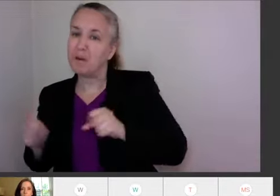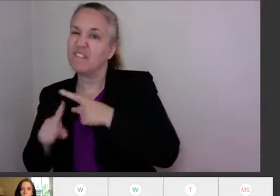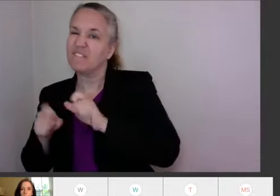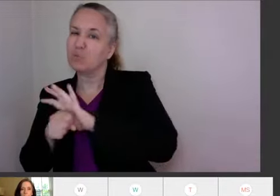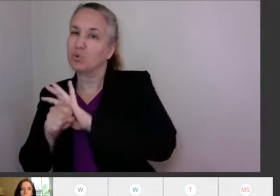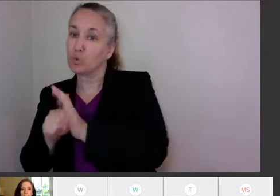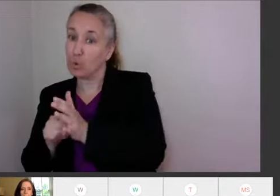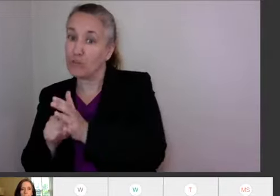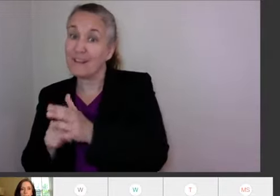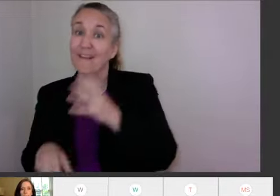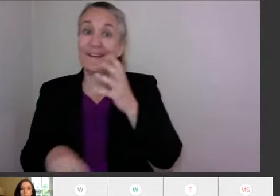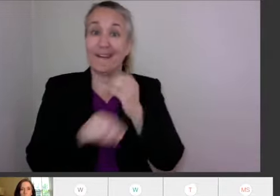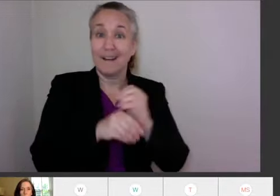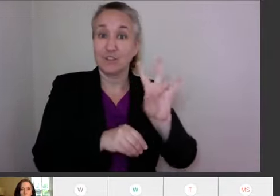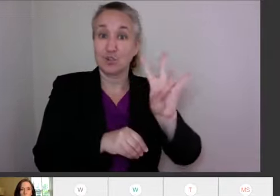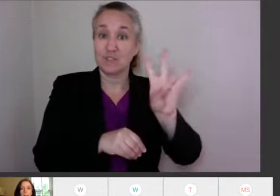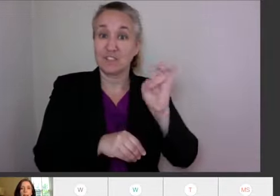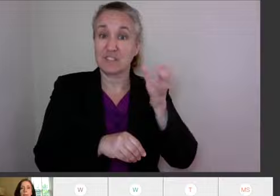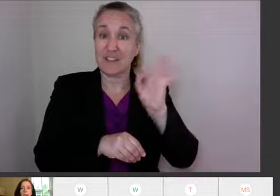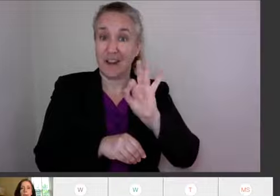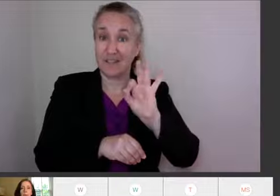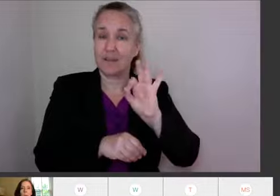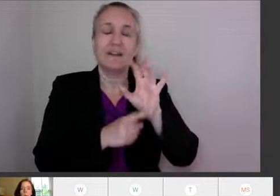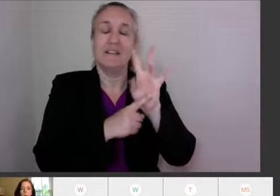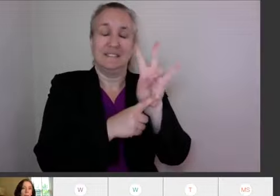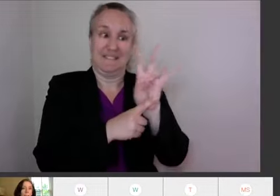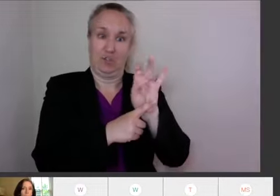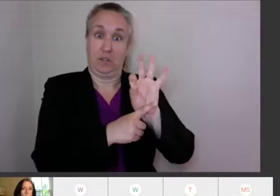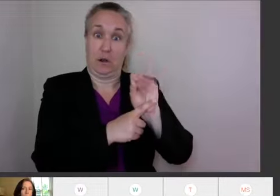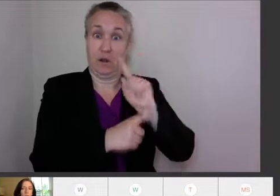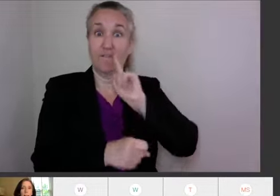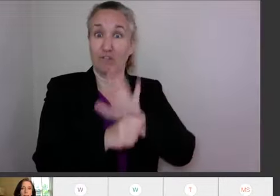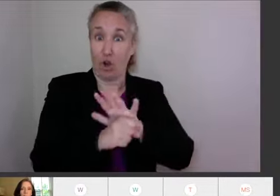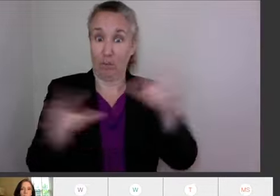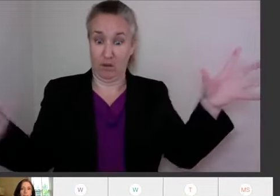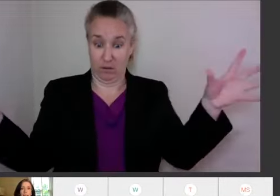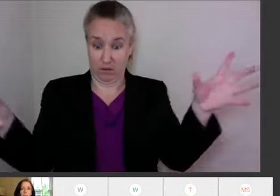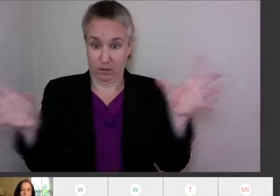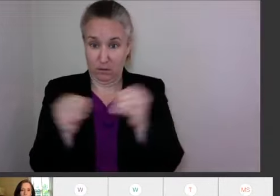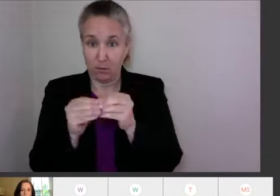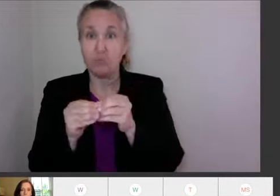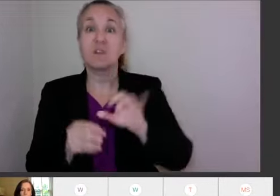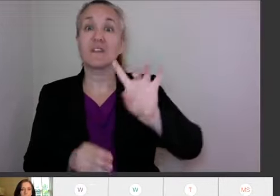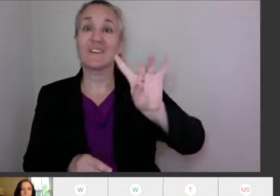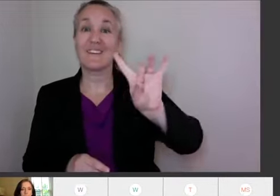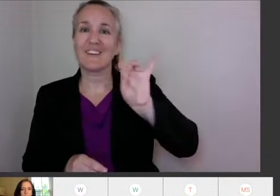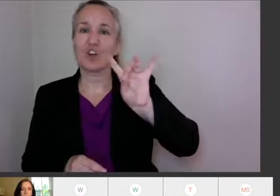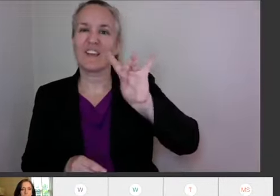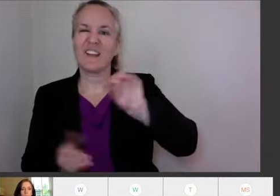our 790 confirmed. That is a total of 880 deaths.